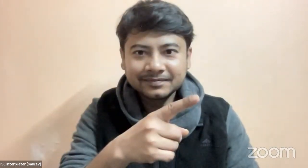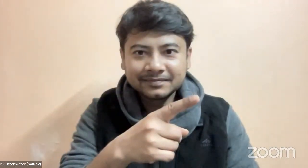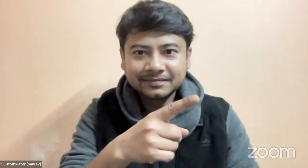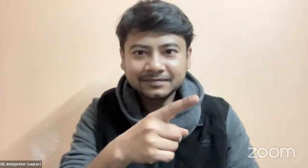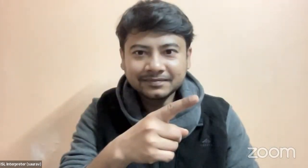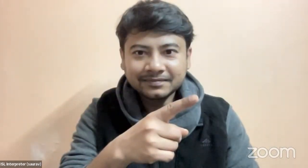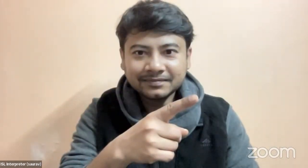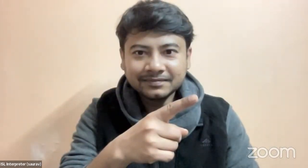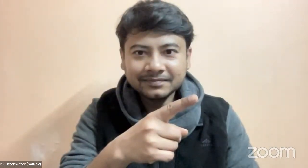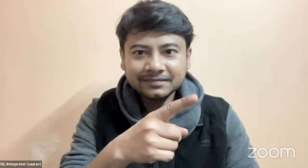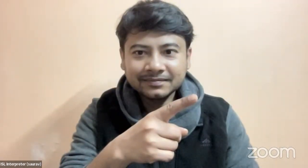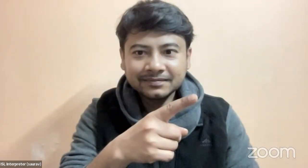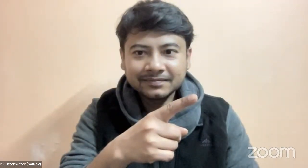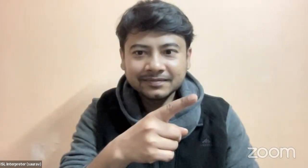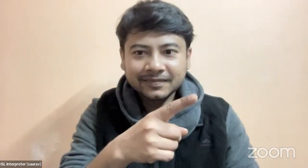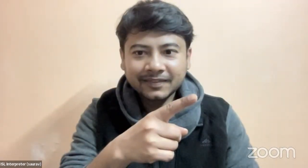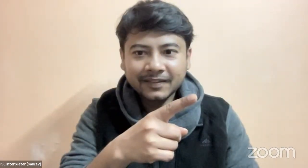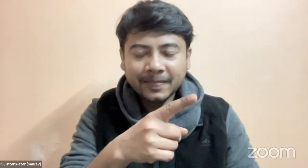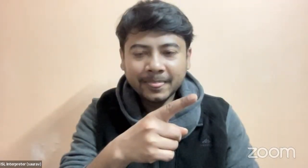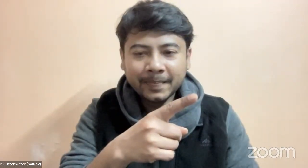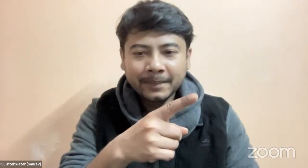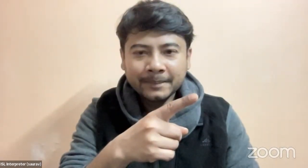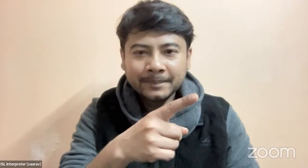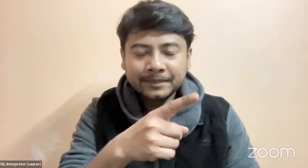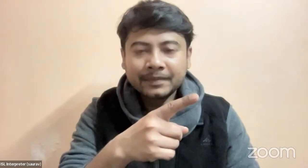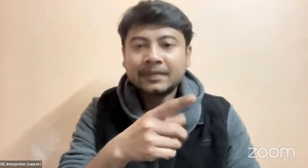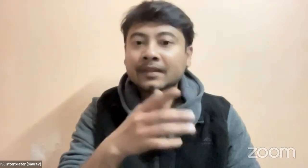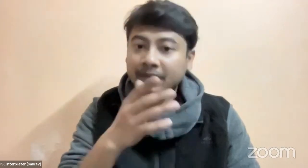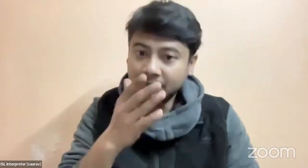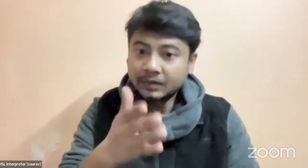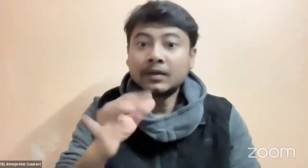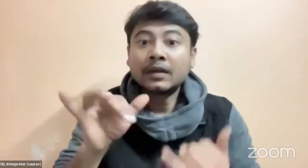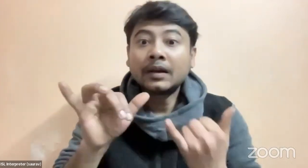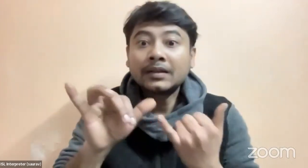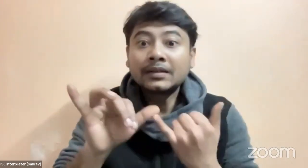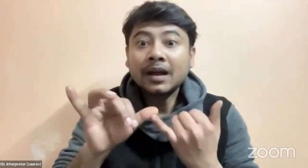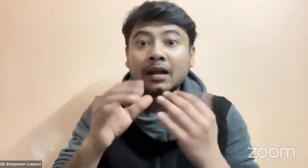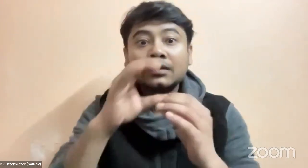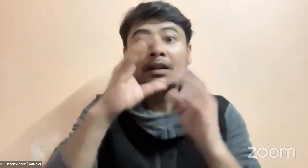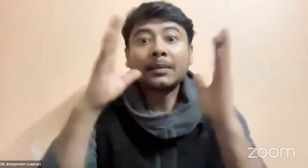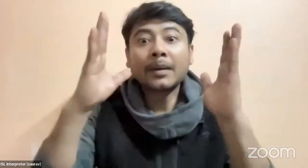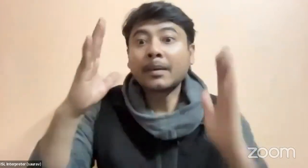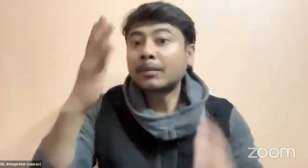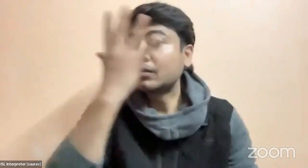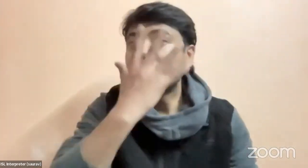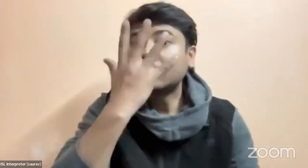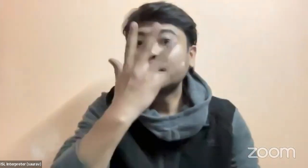same color. That's why he is called as Gauranga.